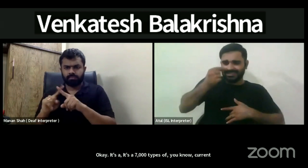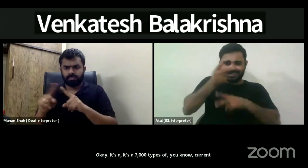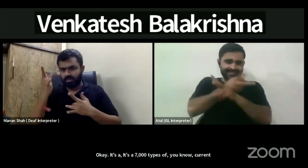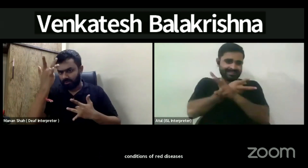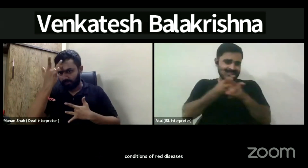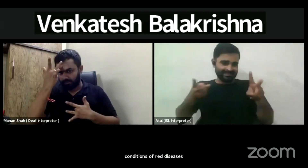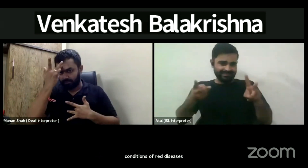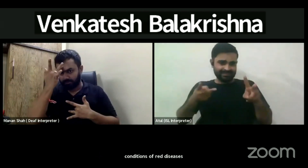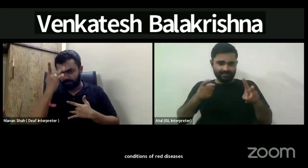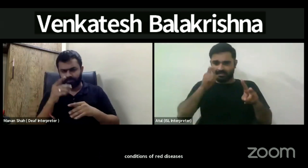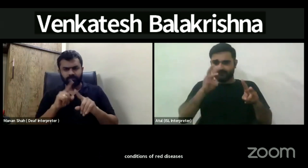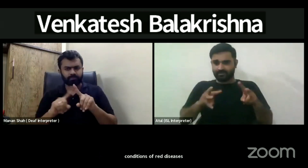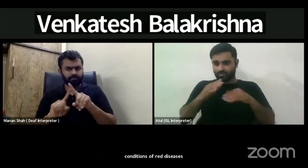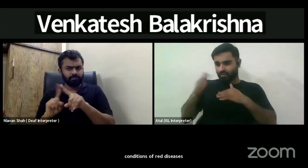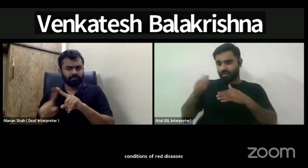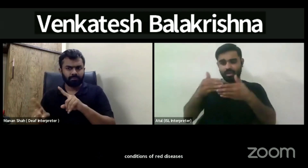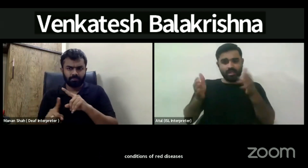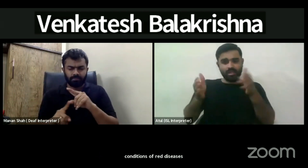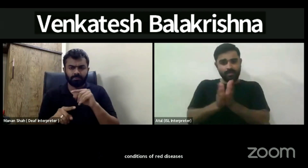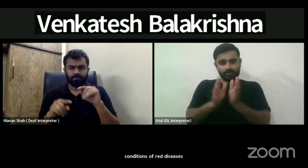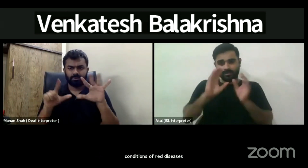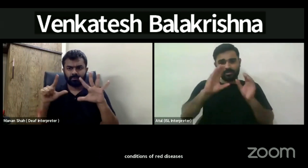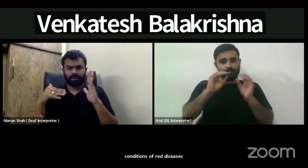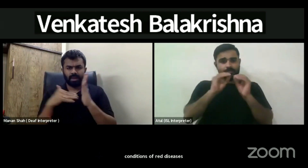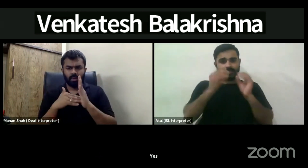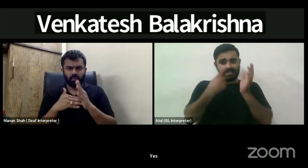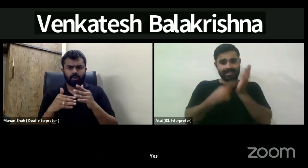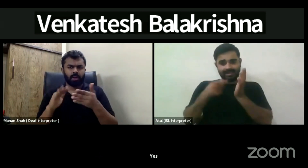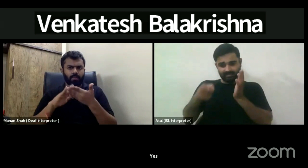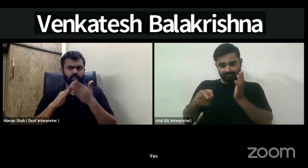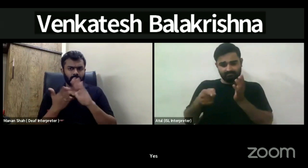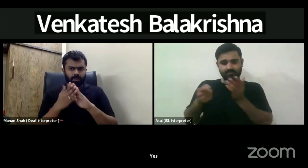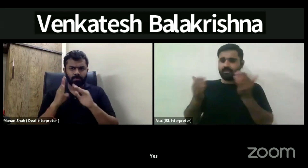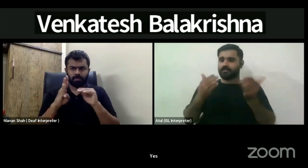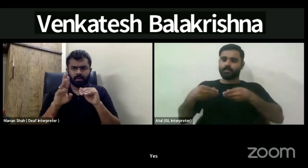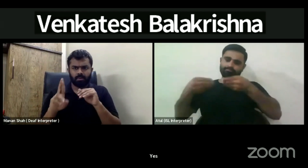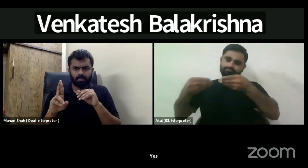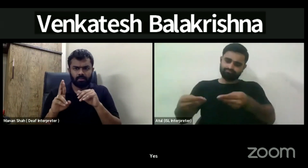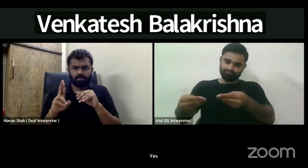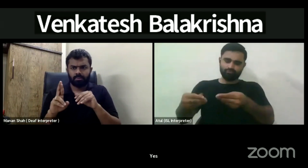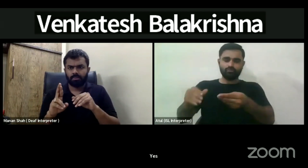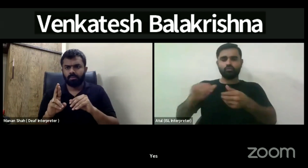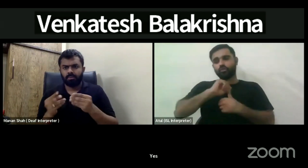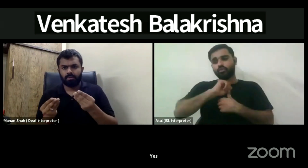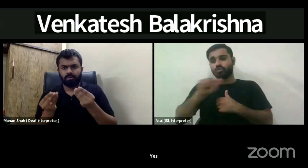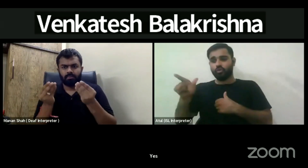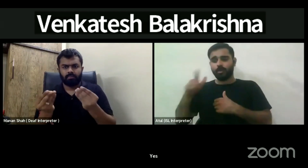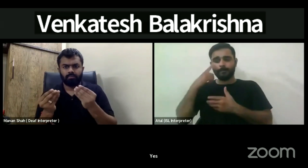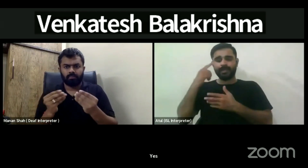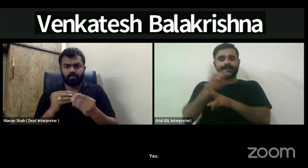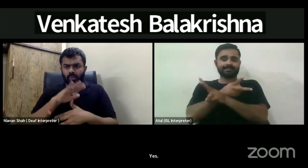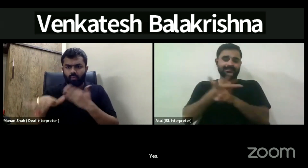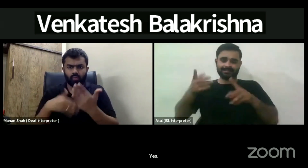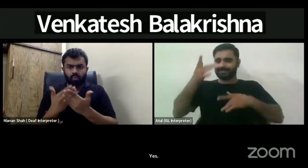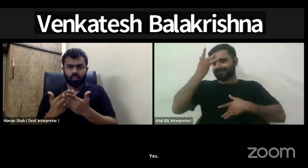To be able to community-based rehabilitation, whether it can provide services for all the types of